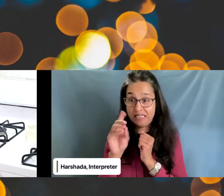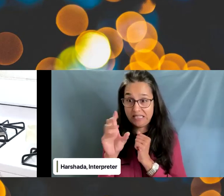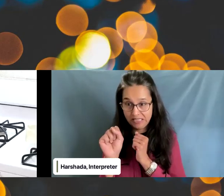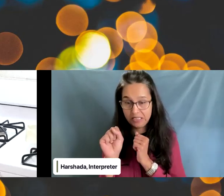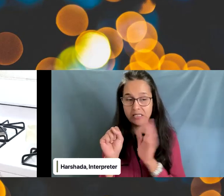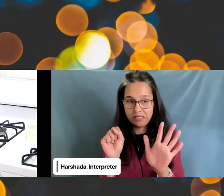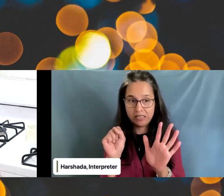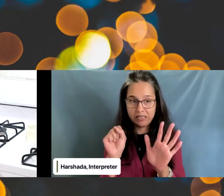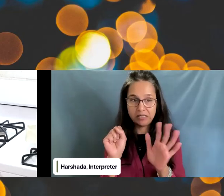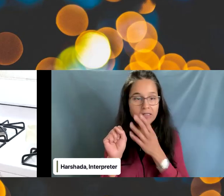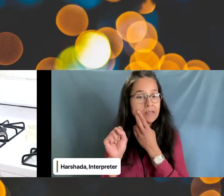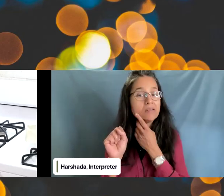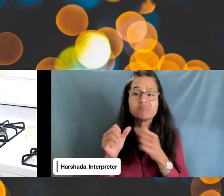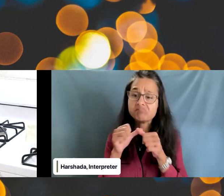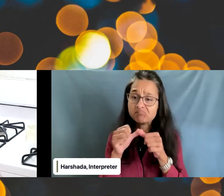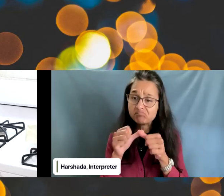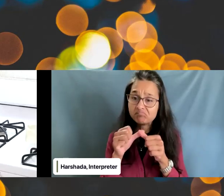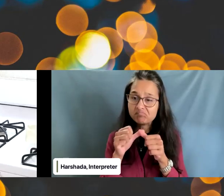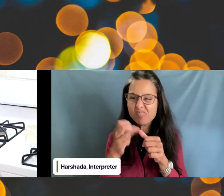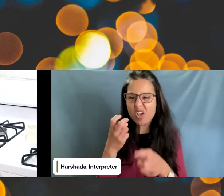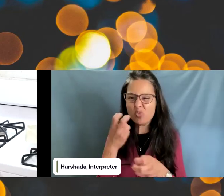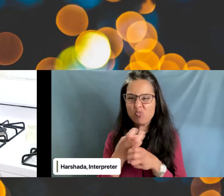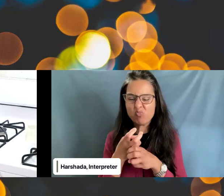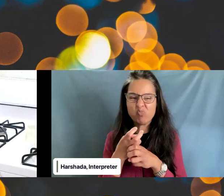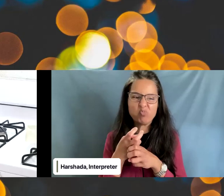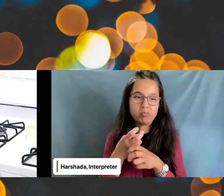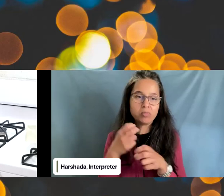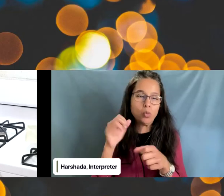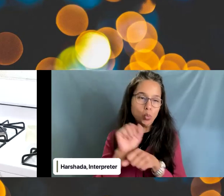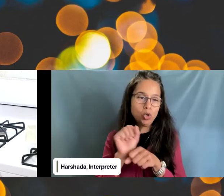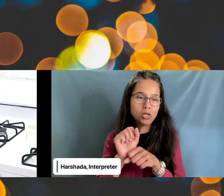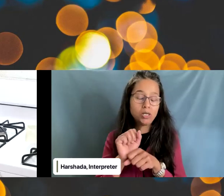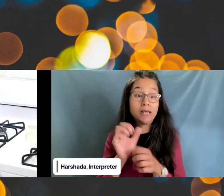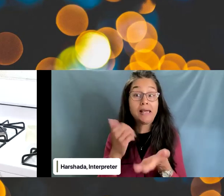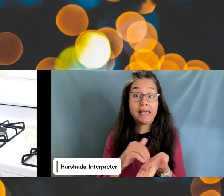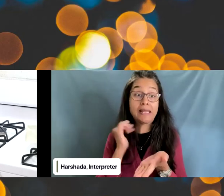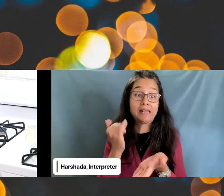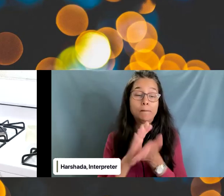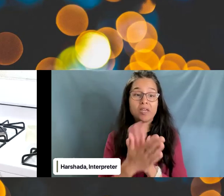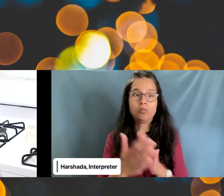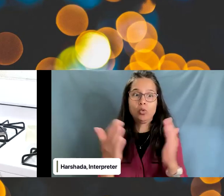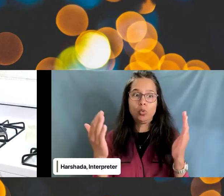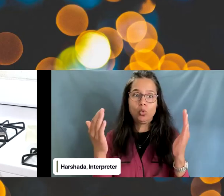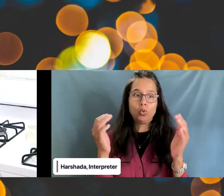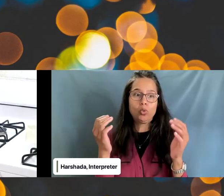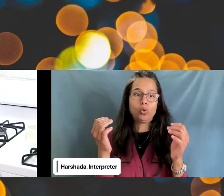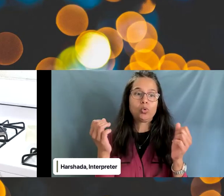So let's keep at it. Again, if it becomes too cool and hard, like Izzy's